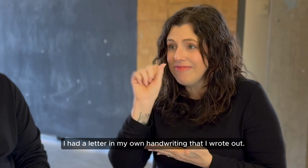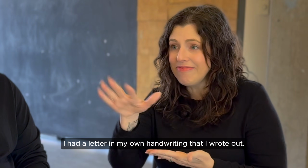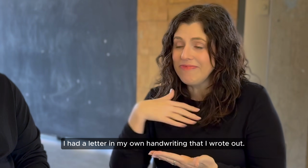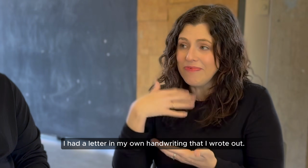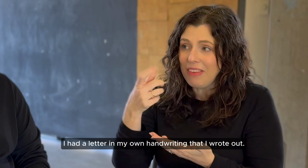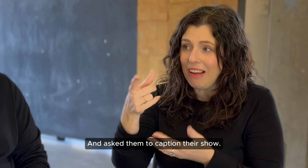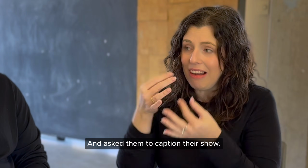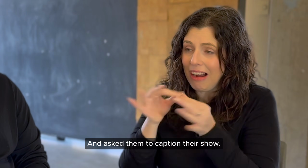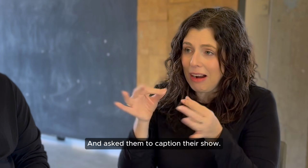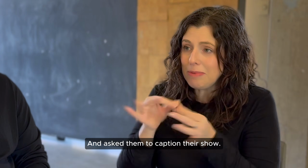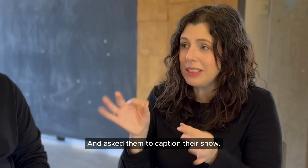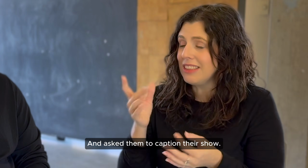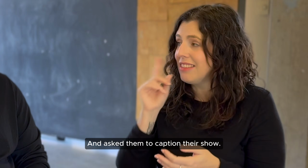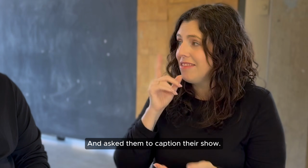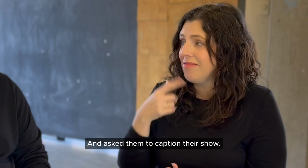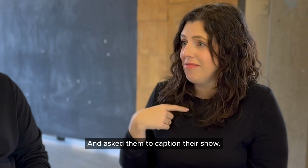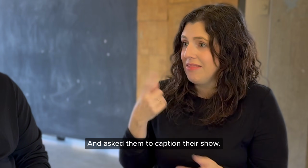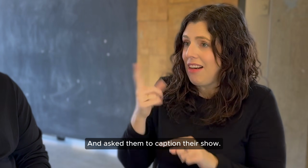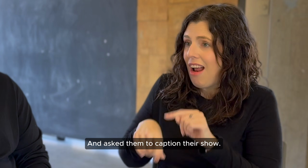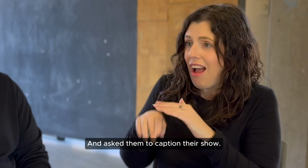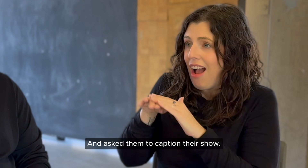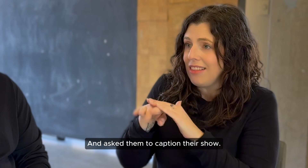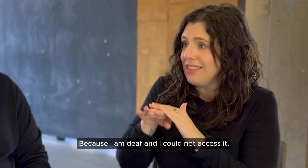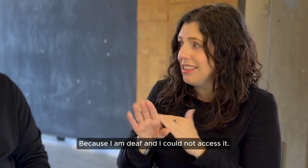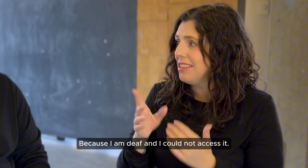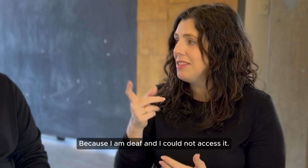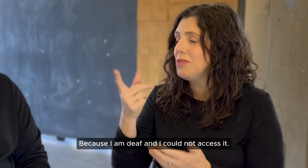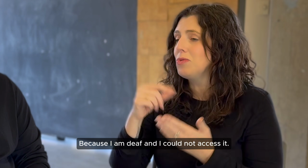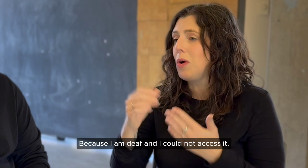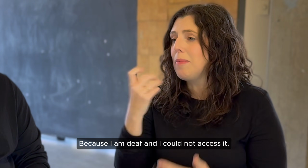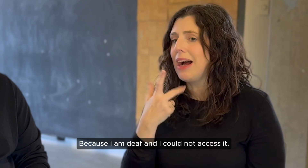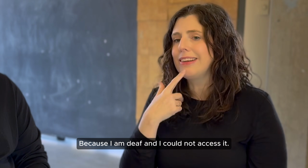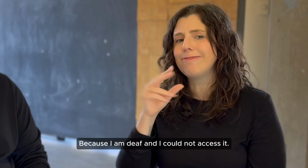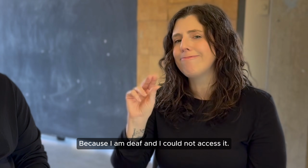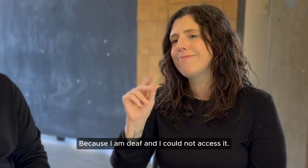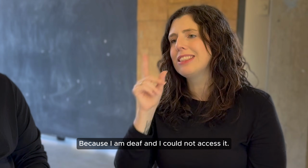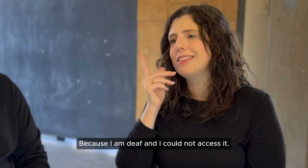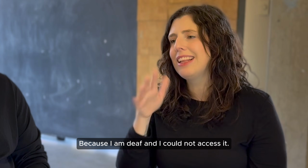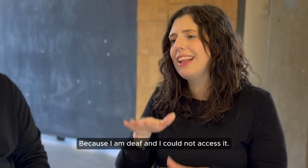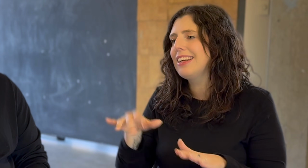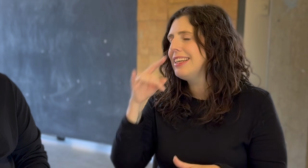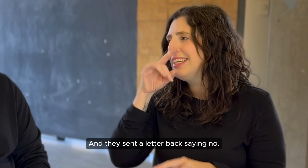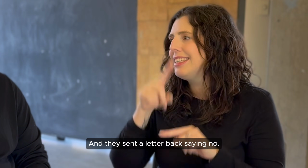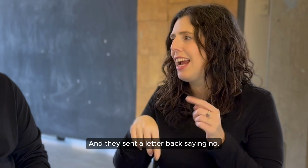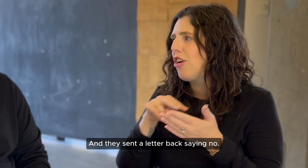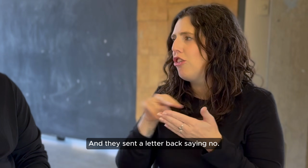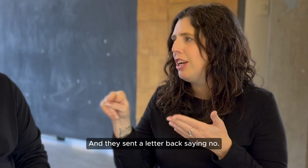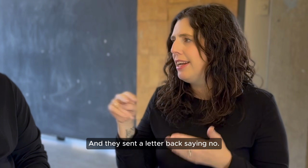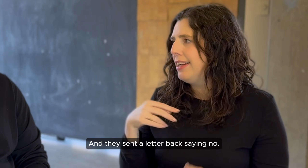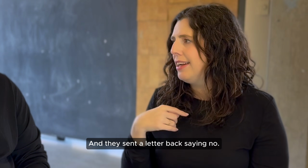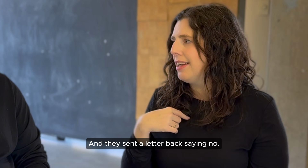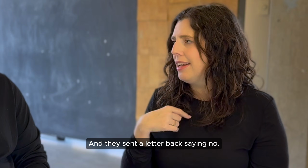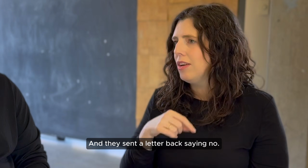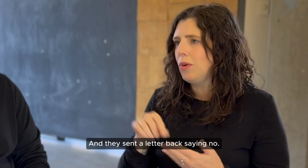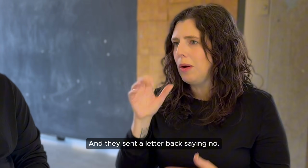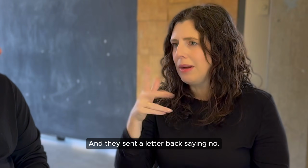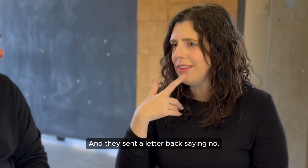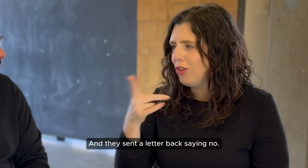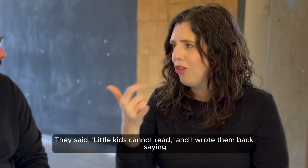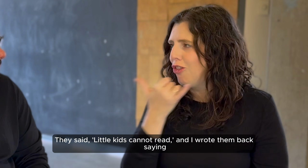out and asked them to caption their show because I'm deaf and I couldn't access it. And they sent a letter back saying, "No, little kids